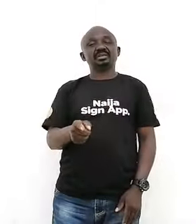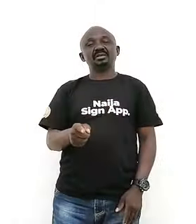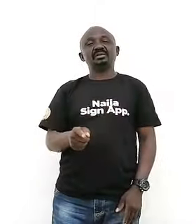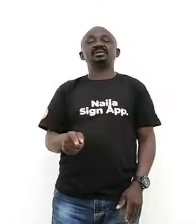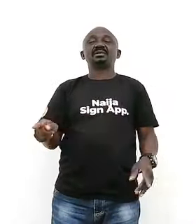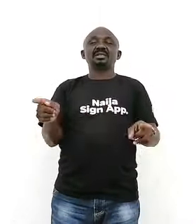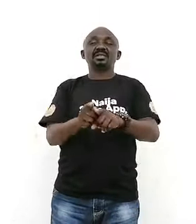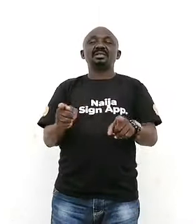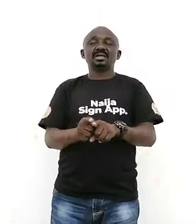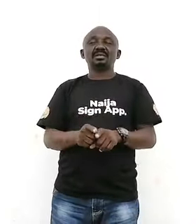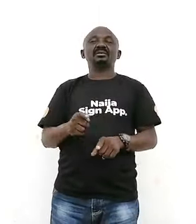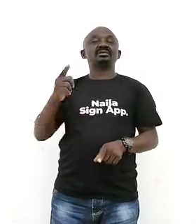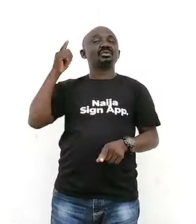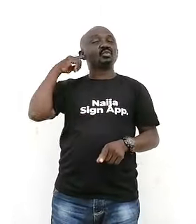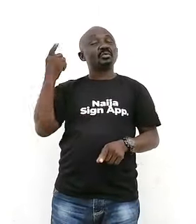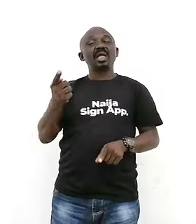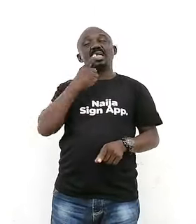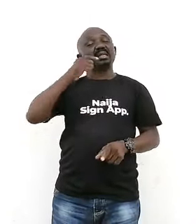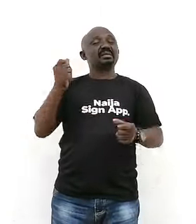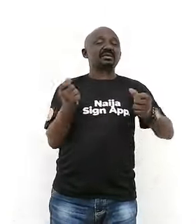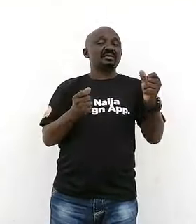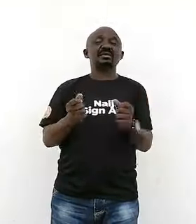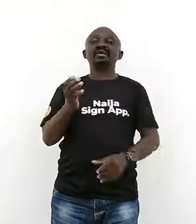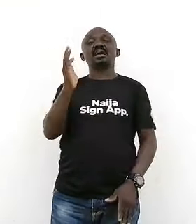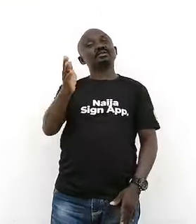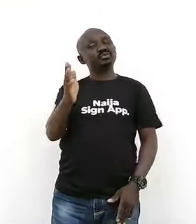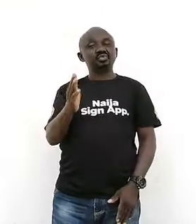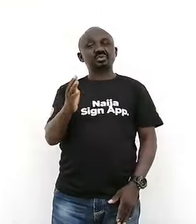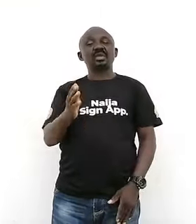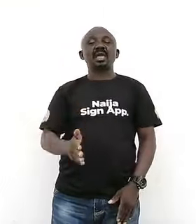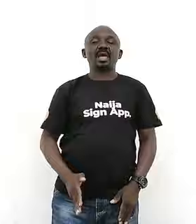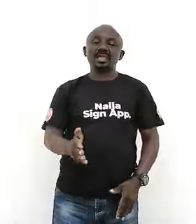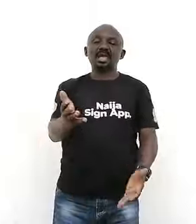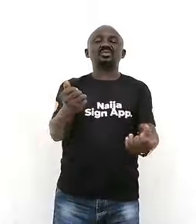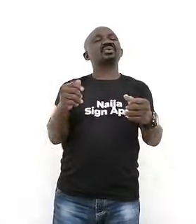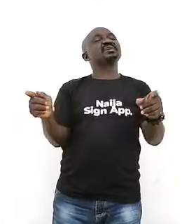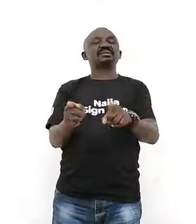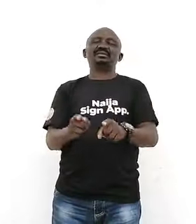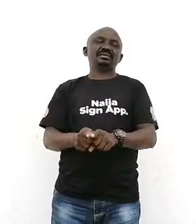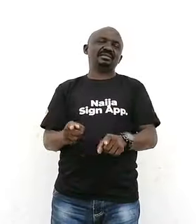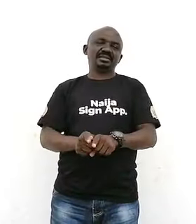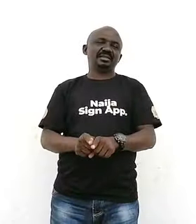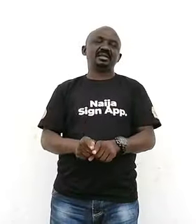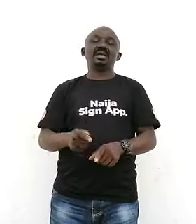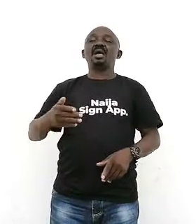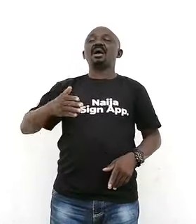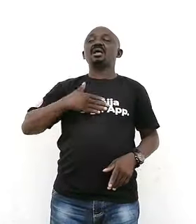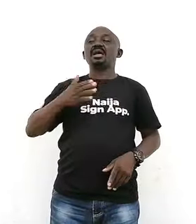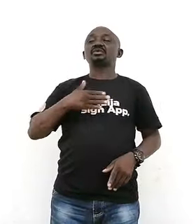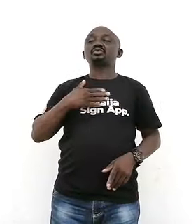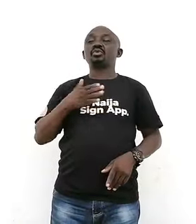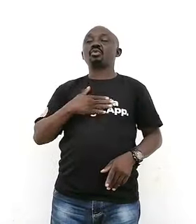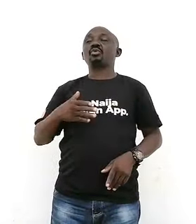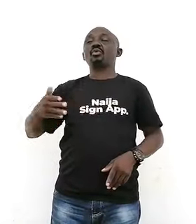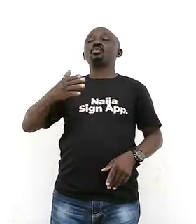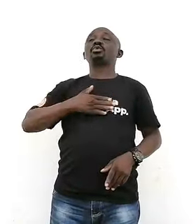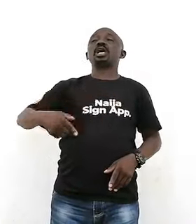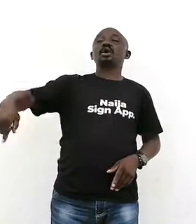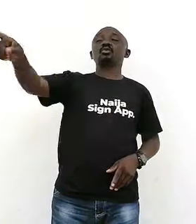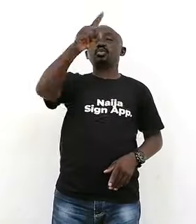and we get involved in a whole lot of discussions in linguistic study, projecting the indigenous sign languages, just to create that awareness, the